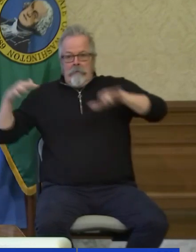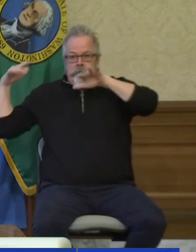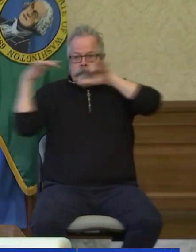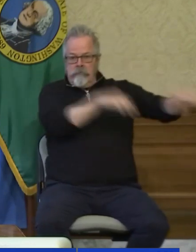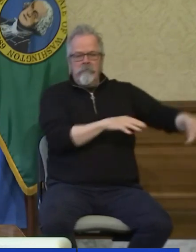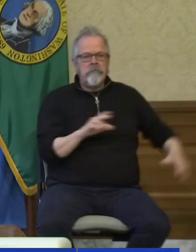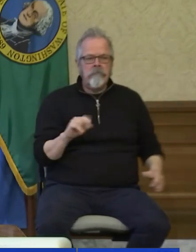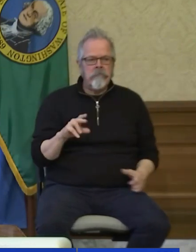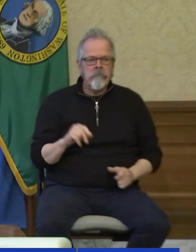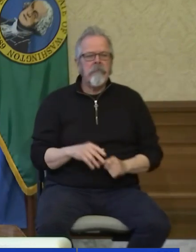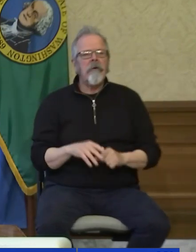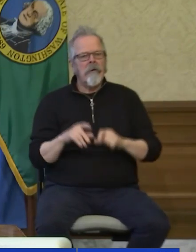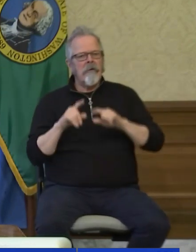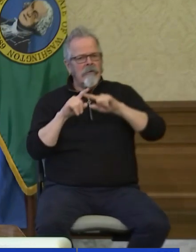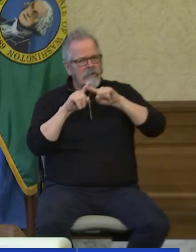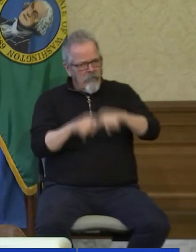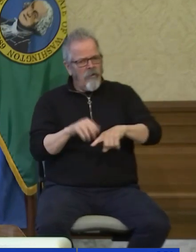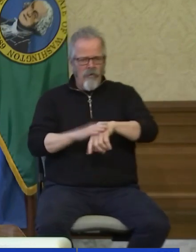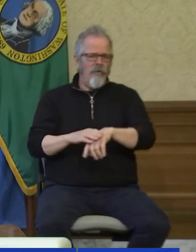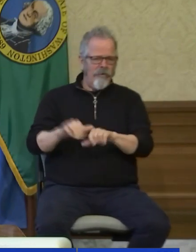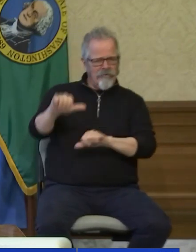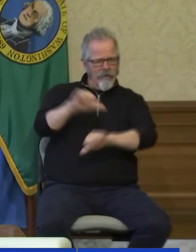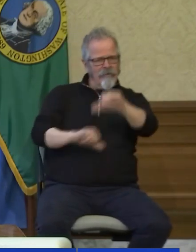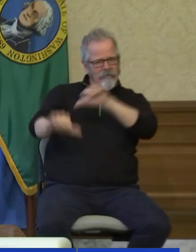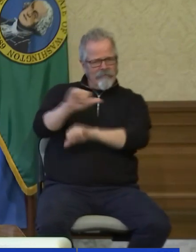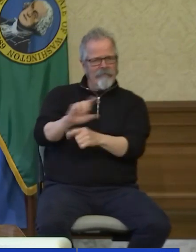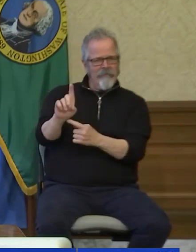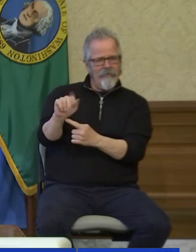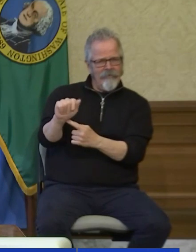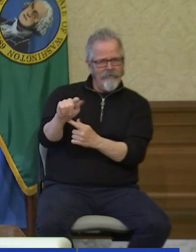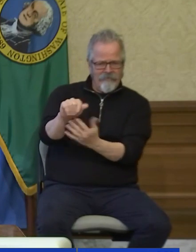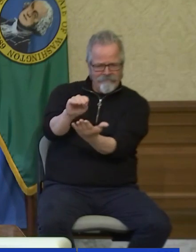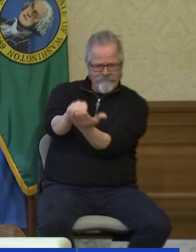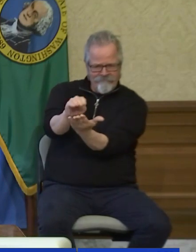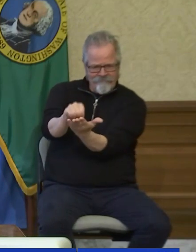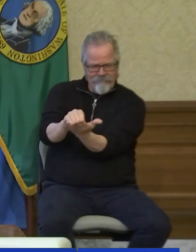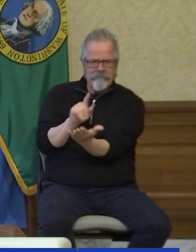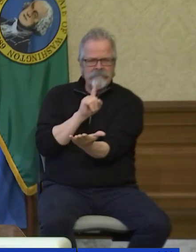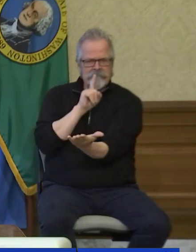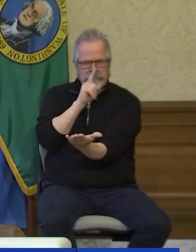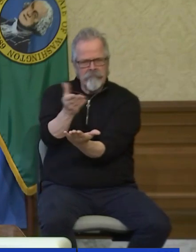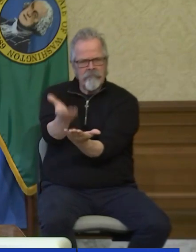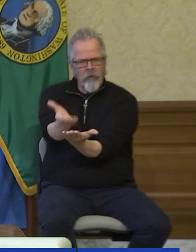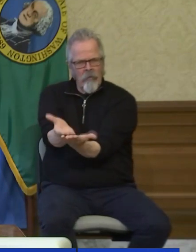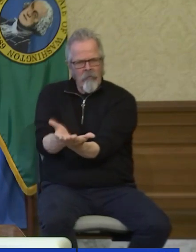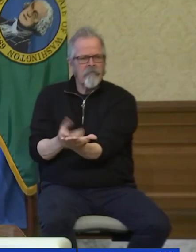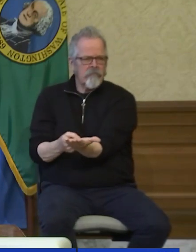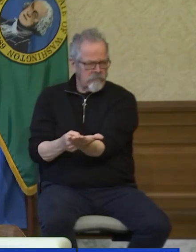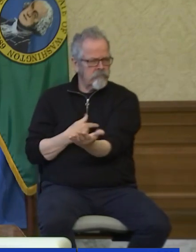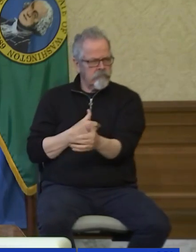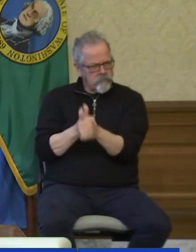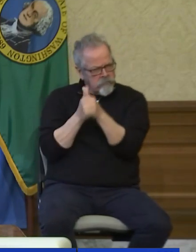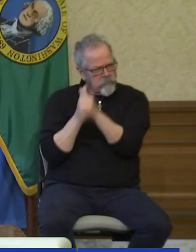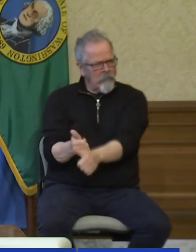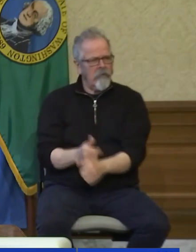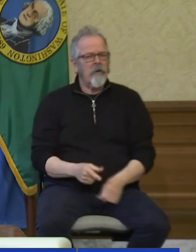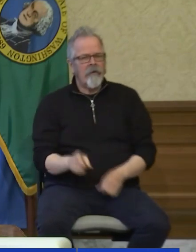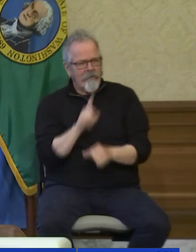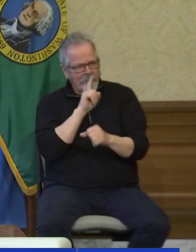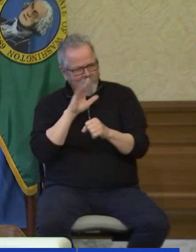remaining absolutely steadfast in our commitment to the health of Washingtonians. On Monday, I will issue a